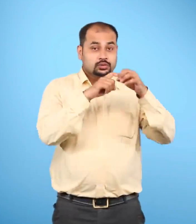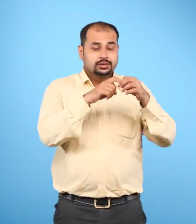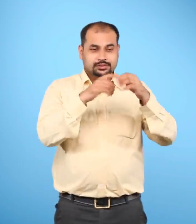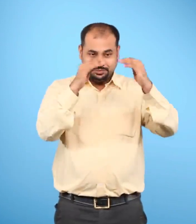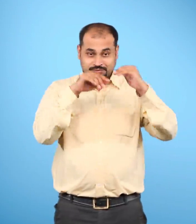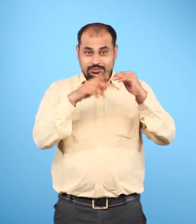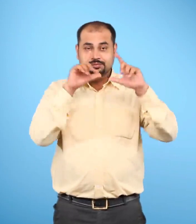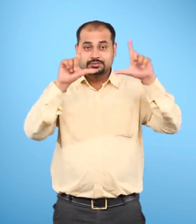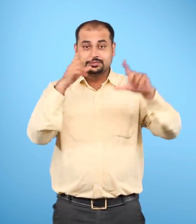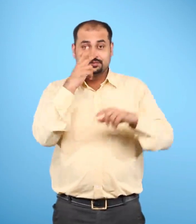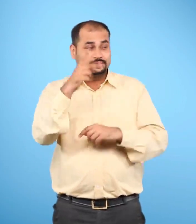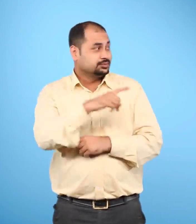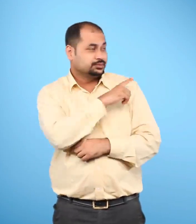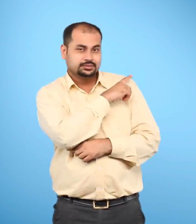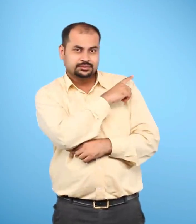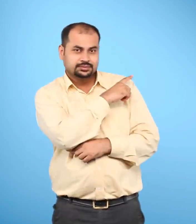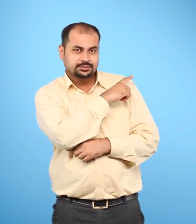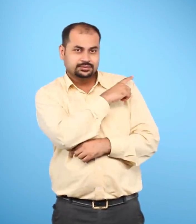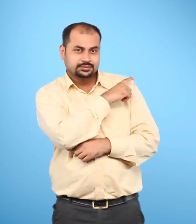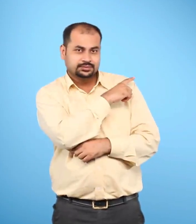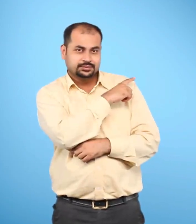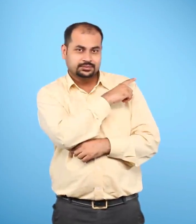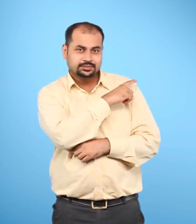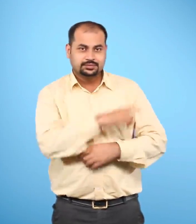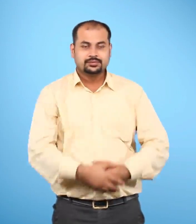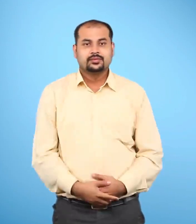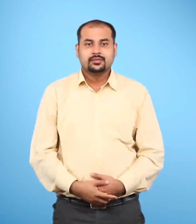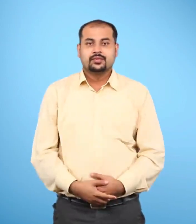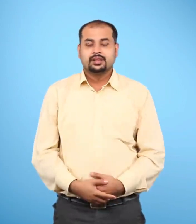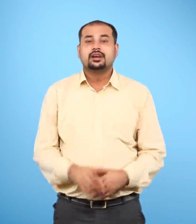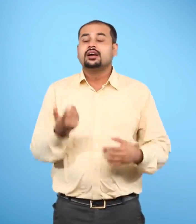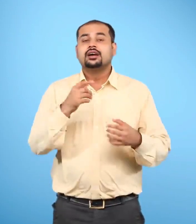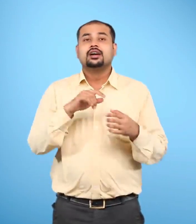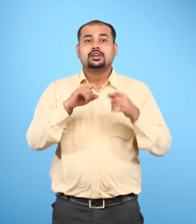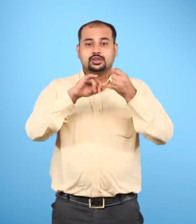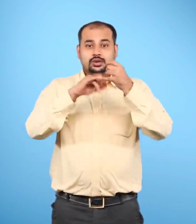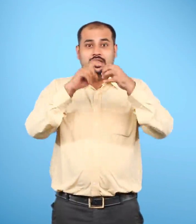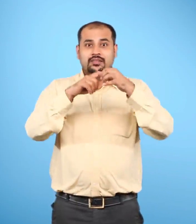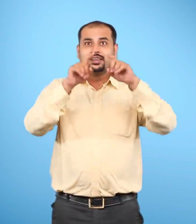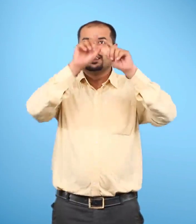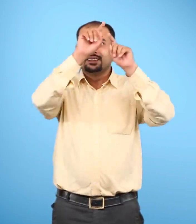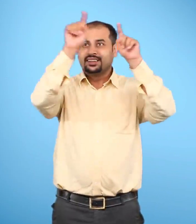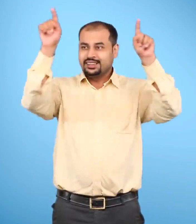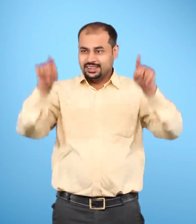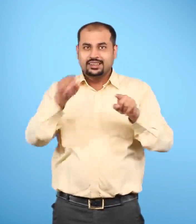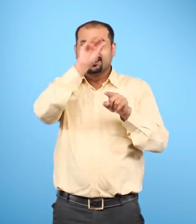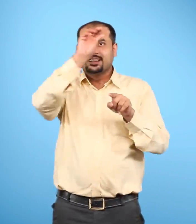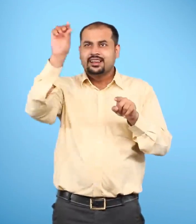Below this question, we see the picture of that square grid with 12 shapes shown in different